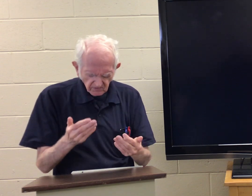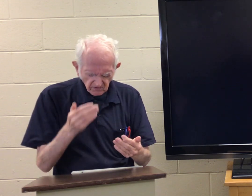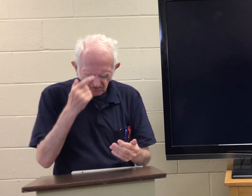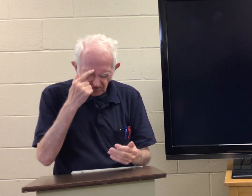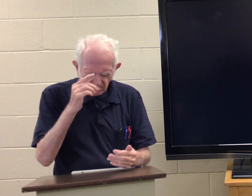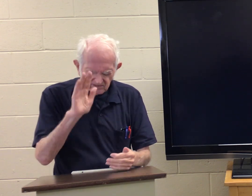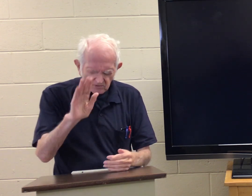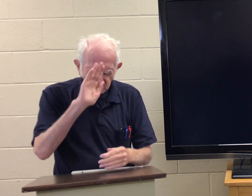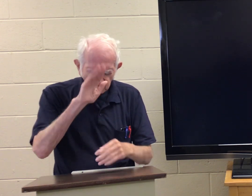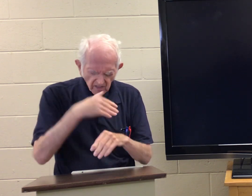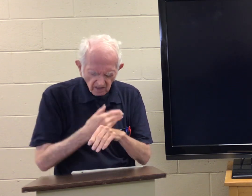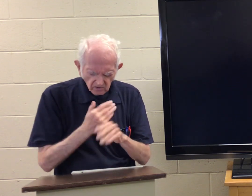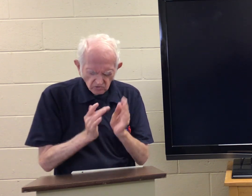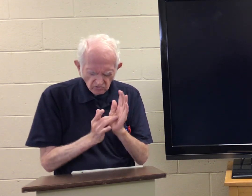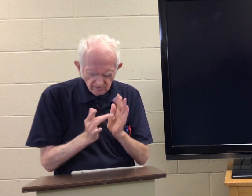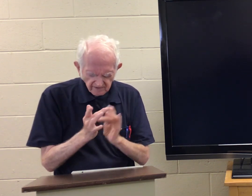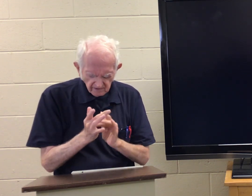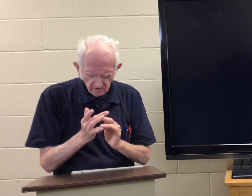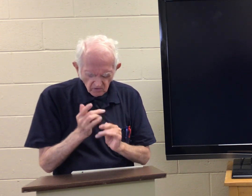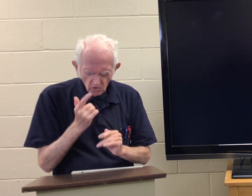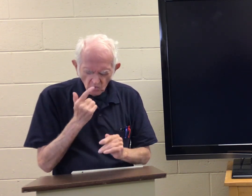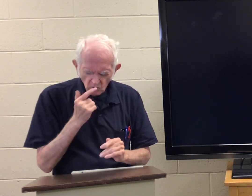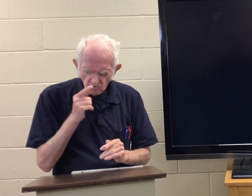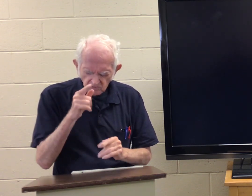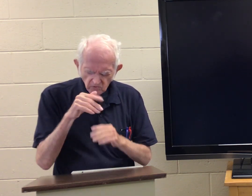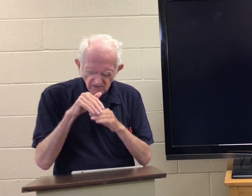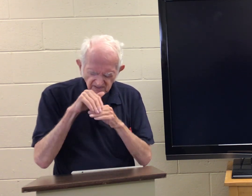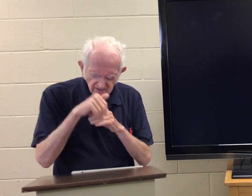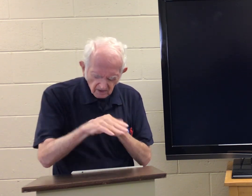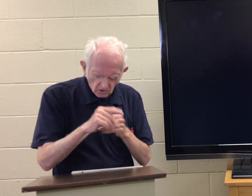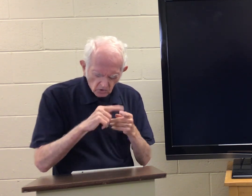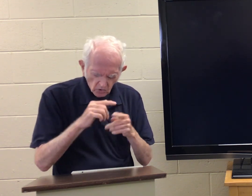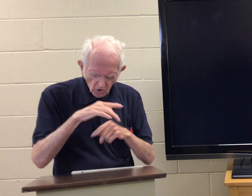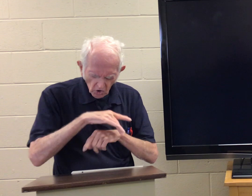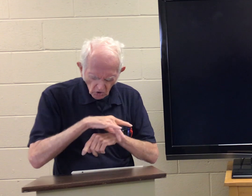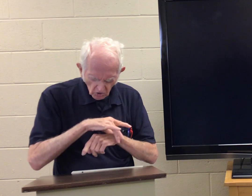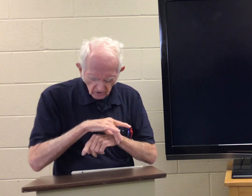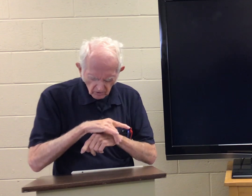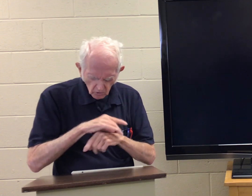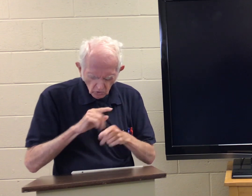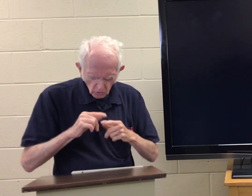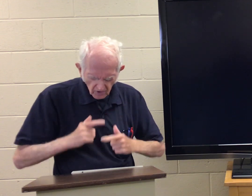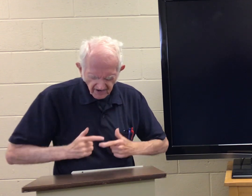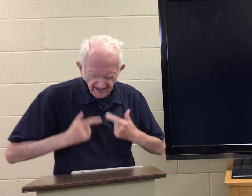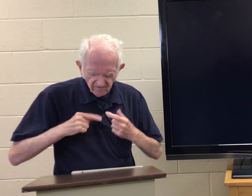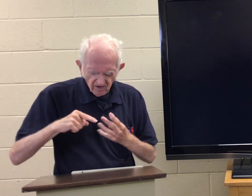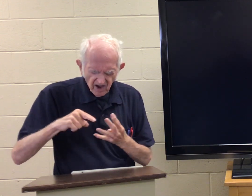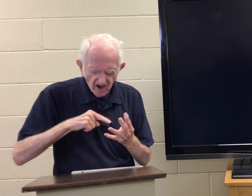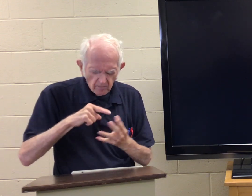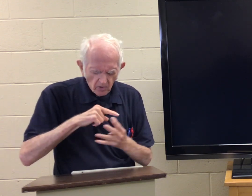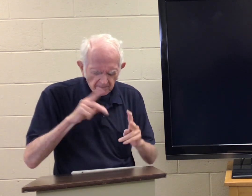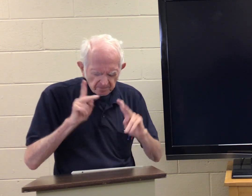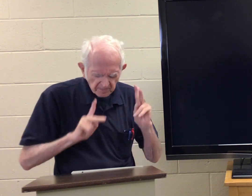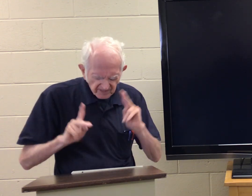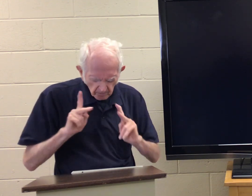you for your Son Jesus, who you sent to the earth to live among